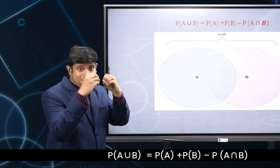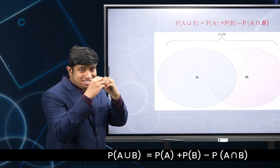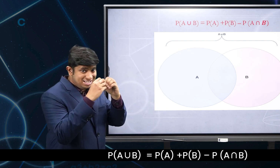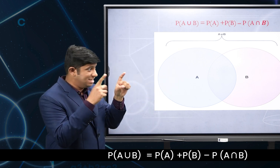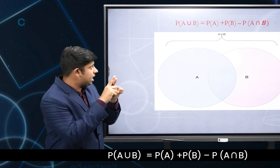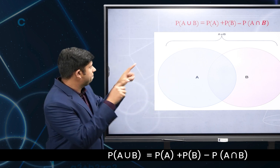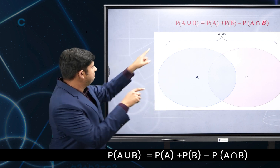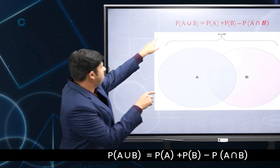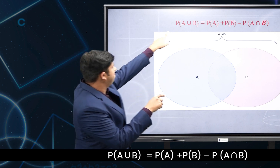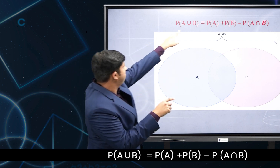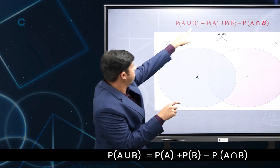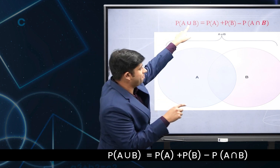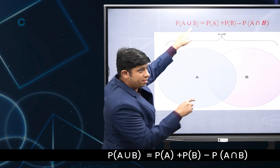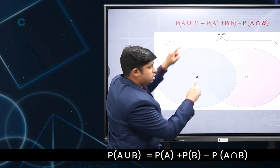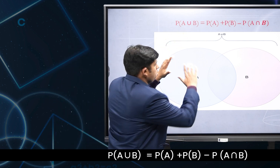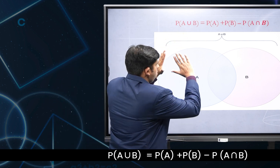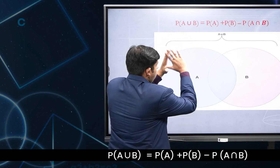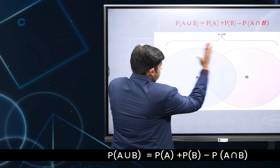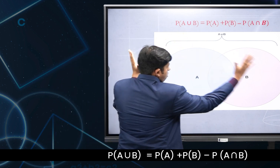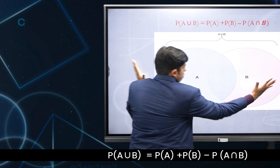B minus P of A intersection B.